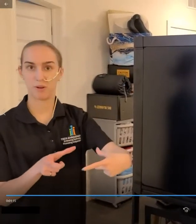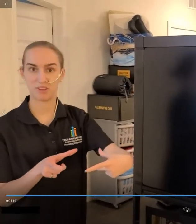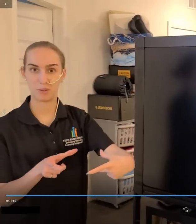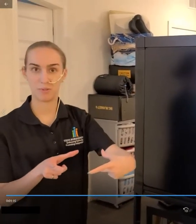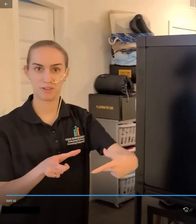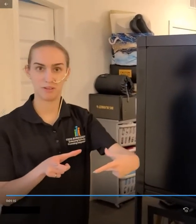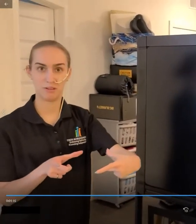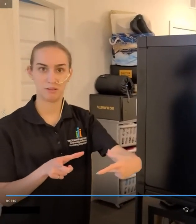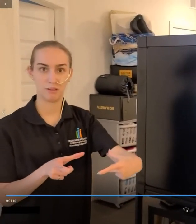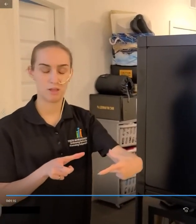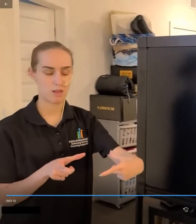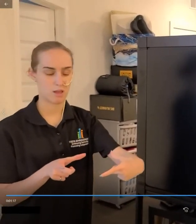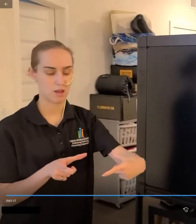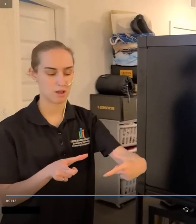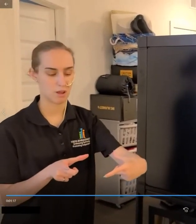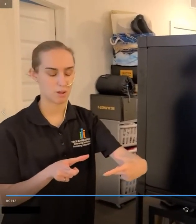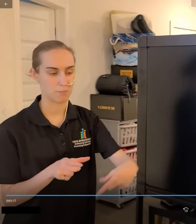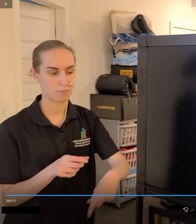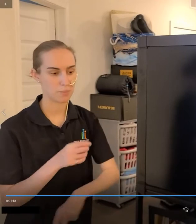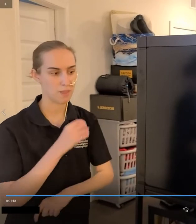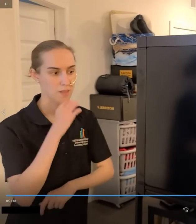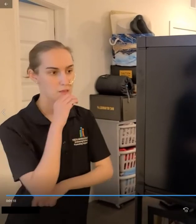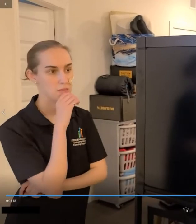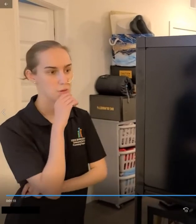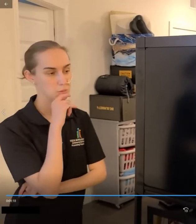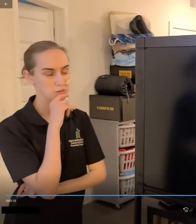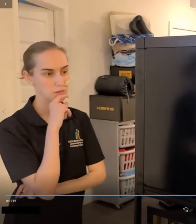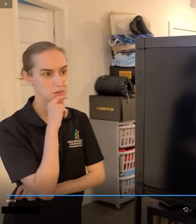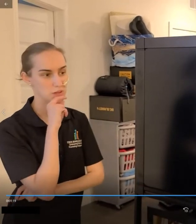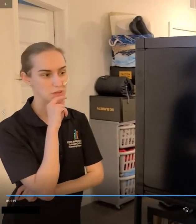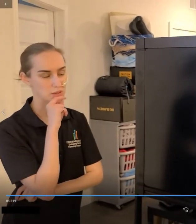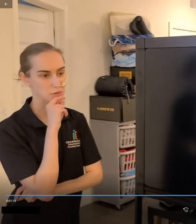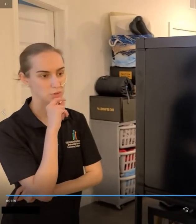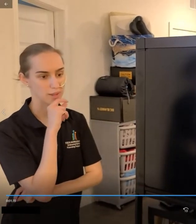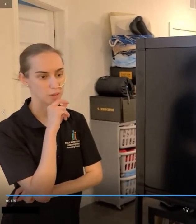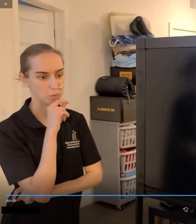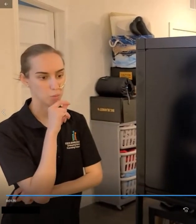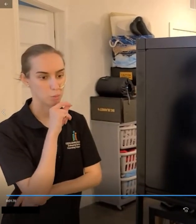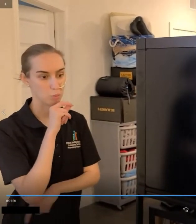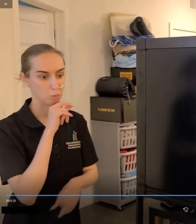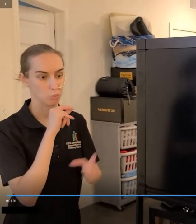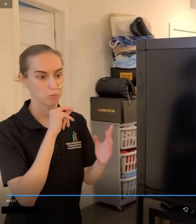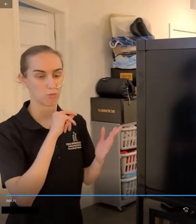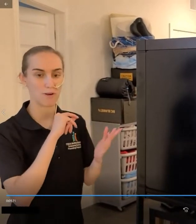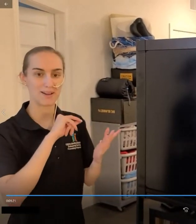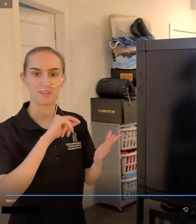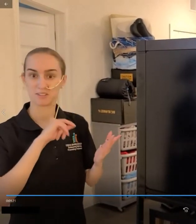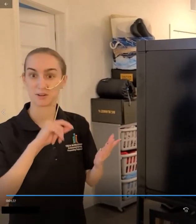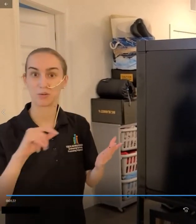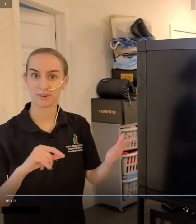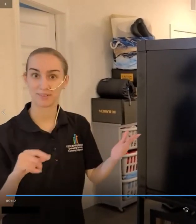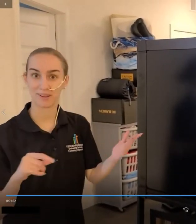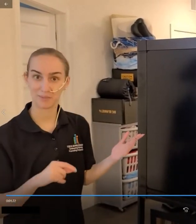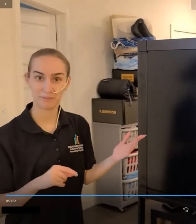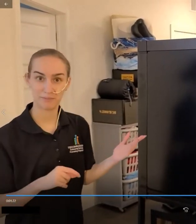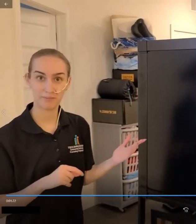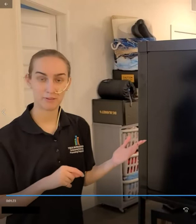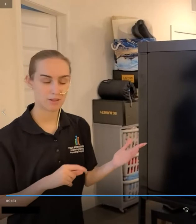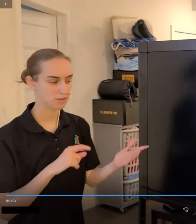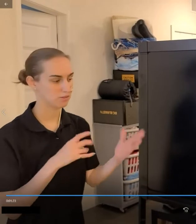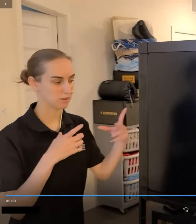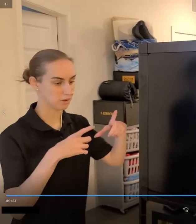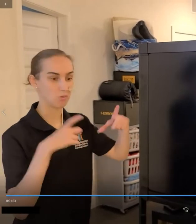ones that are about yay big. Okay. Those ones are good if you're like writing a single thing